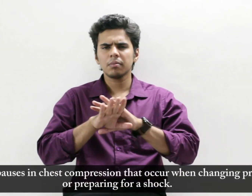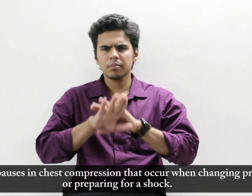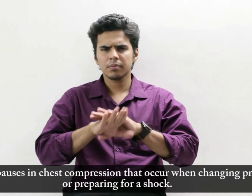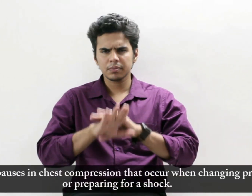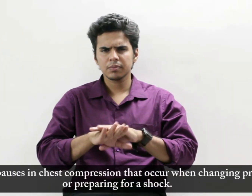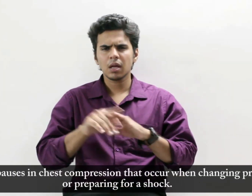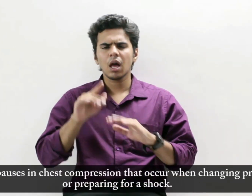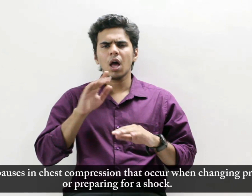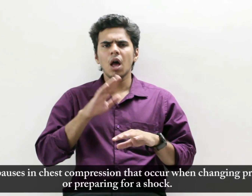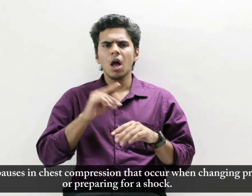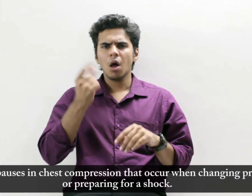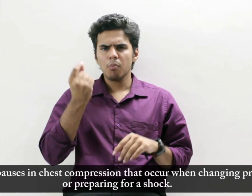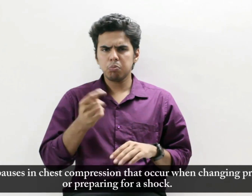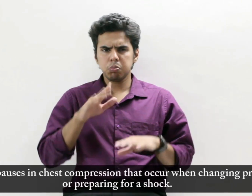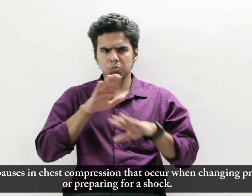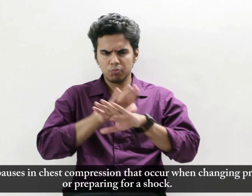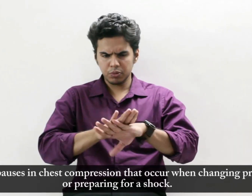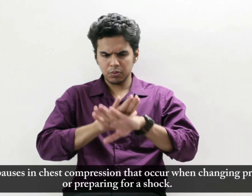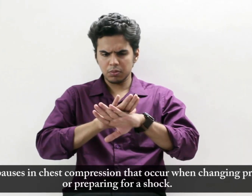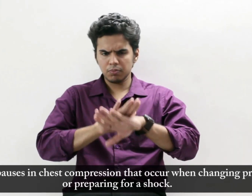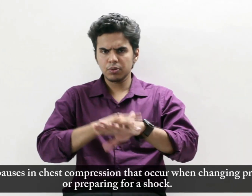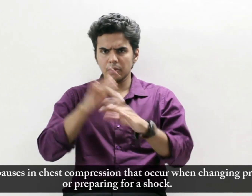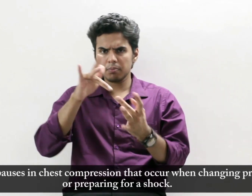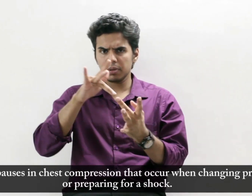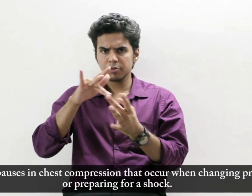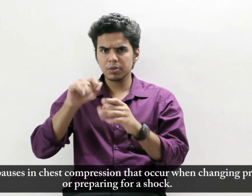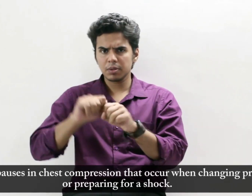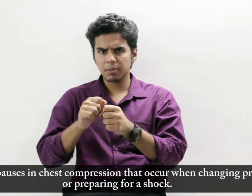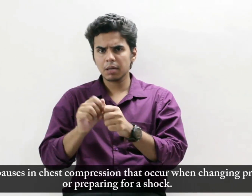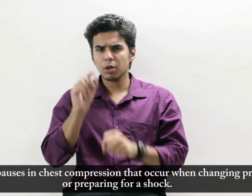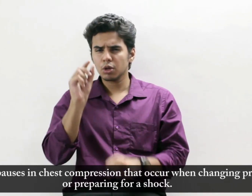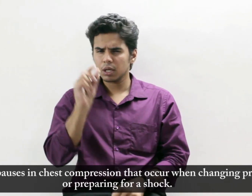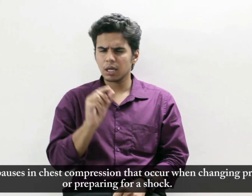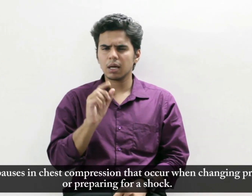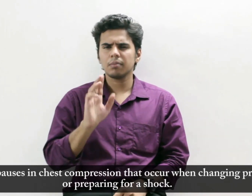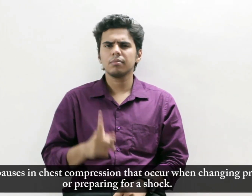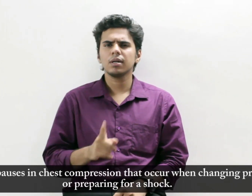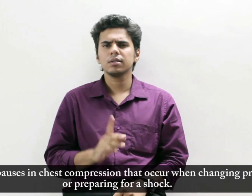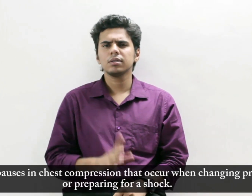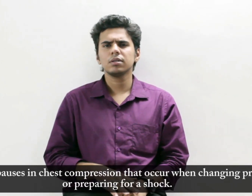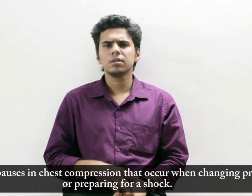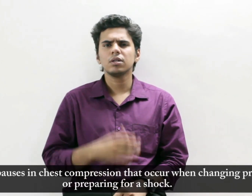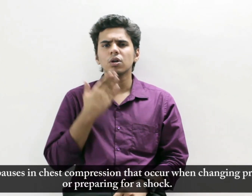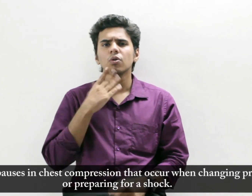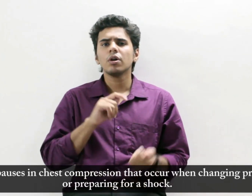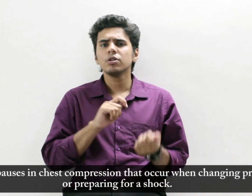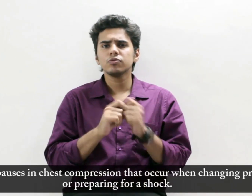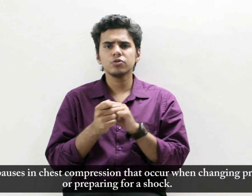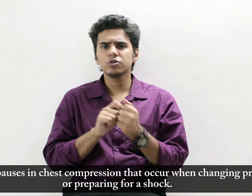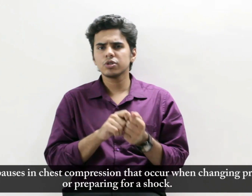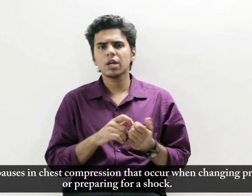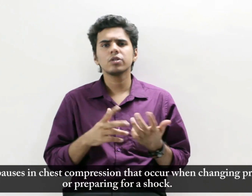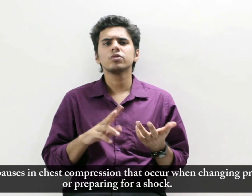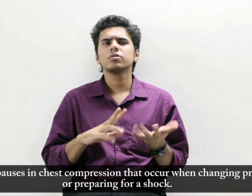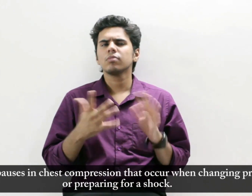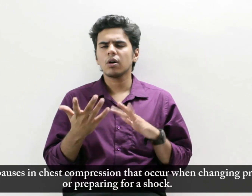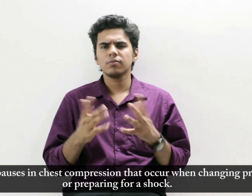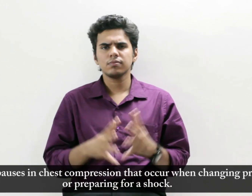Minimize pauses in chest compression that occur when changing providers or preparing for a shock.